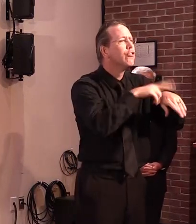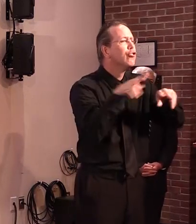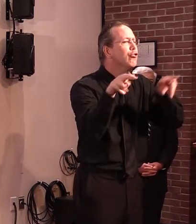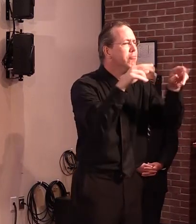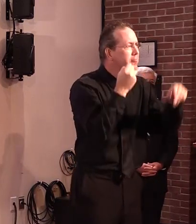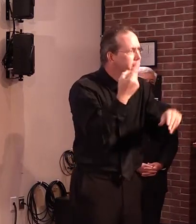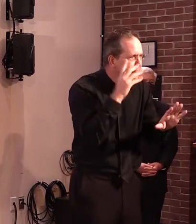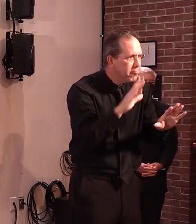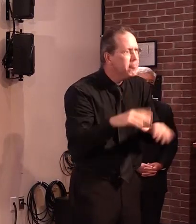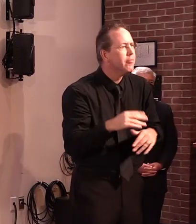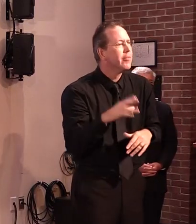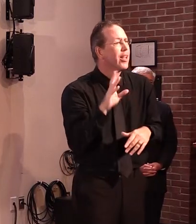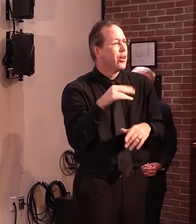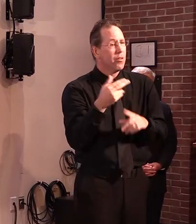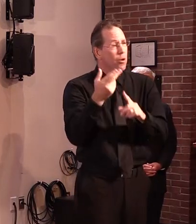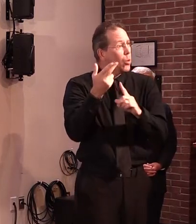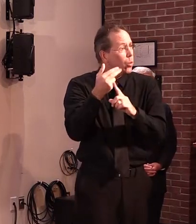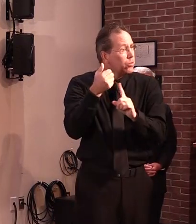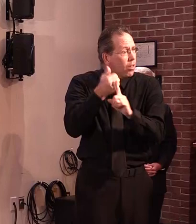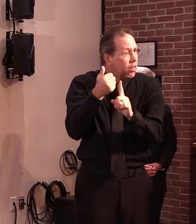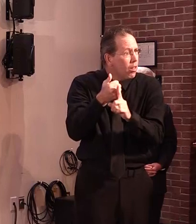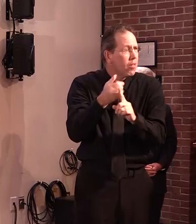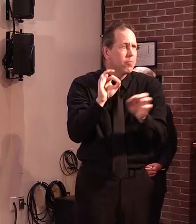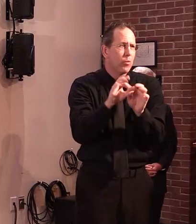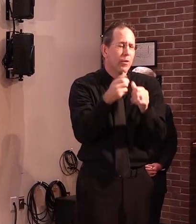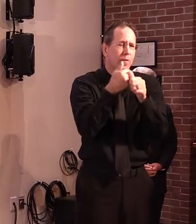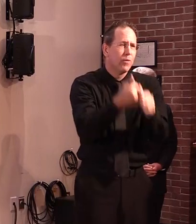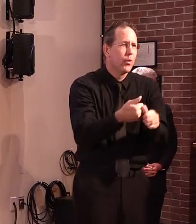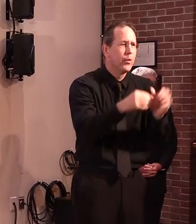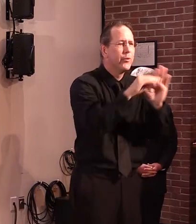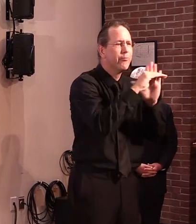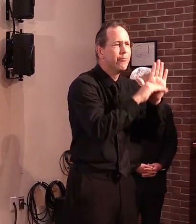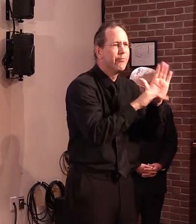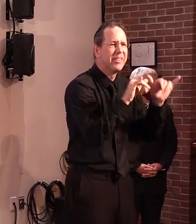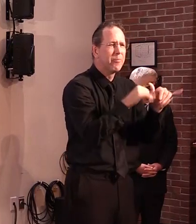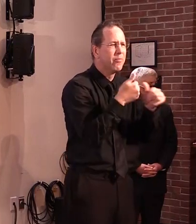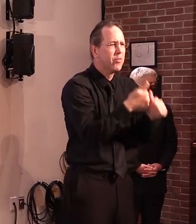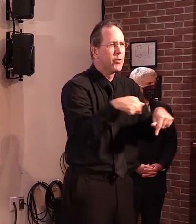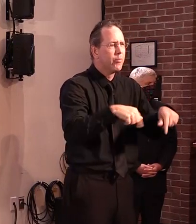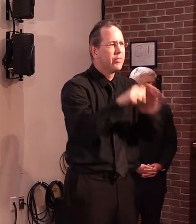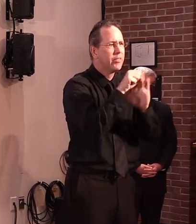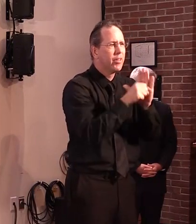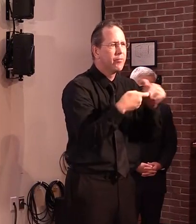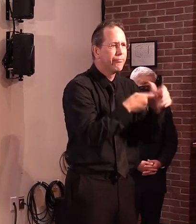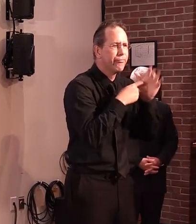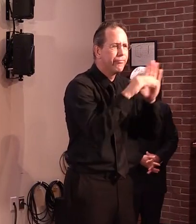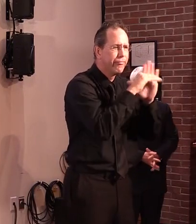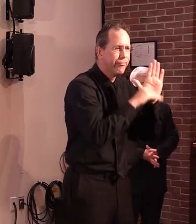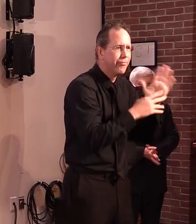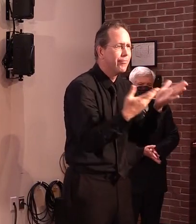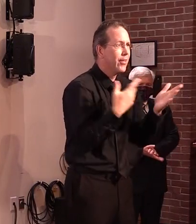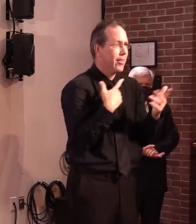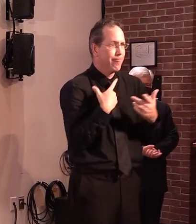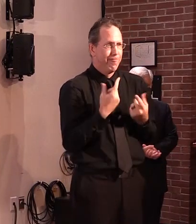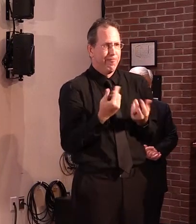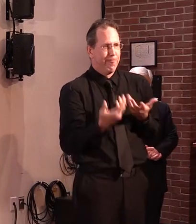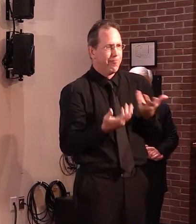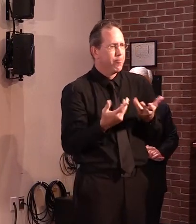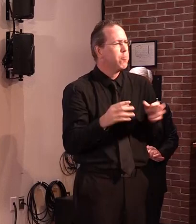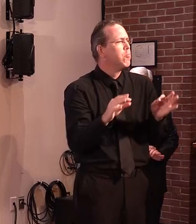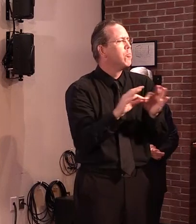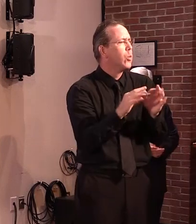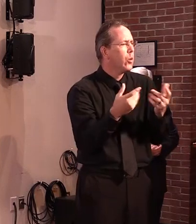of things that I've been saying. Essentially, in a very courteous way, the way Vermontans do, is demand the kind